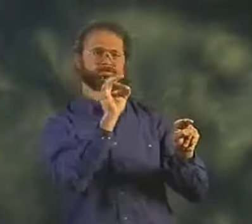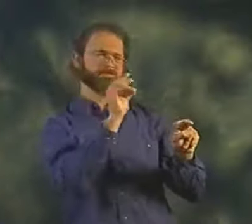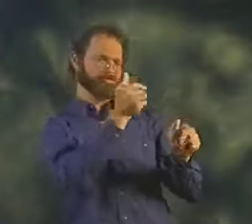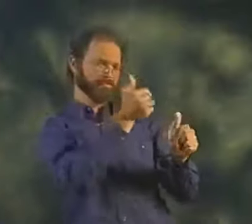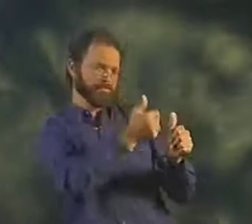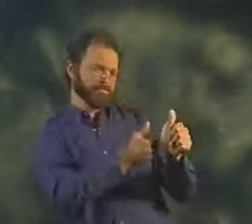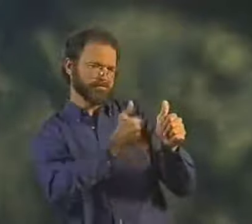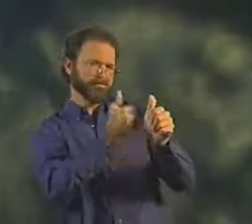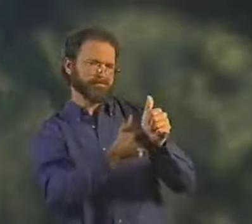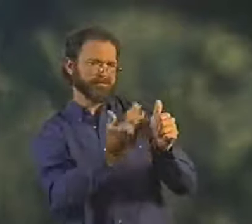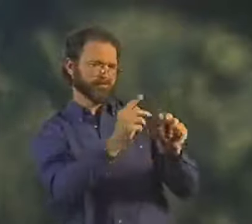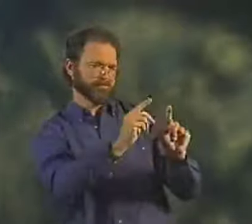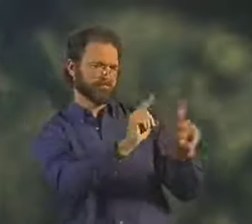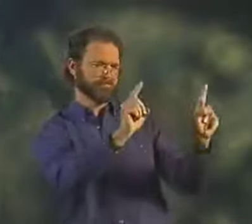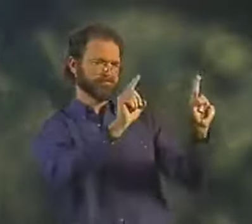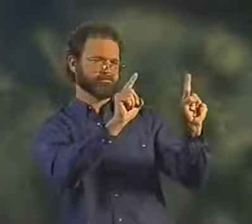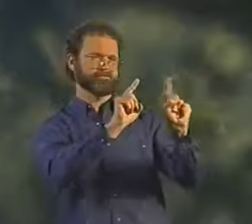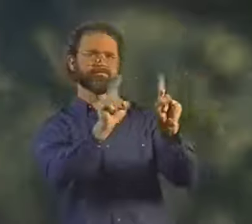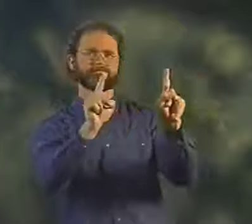Clayton has an extensive collection of poems.